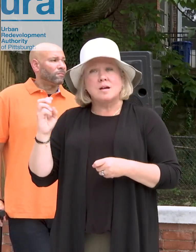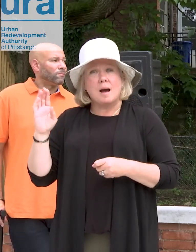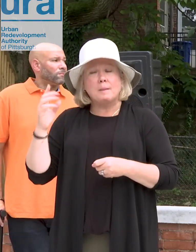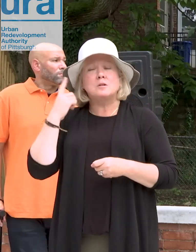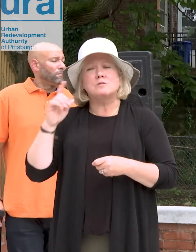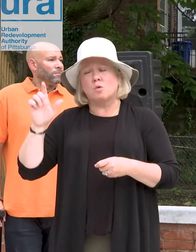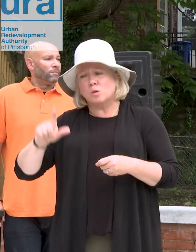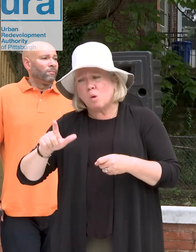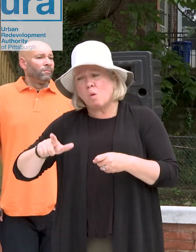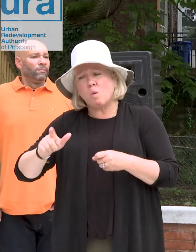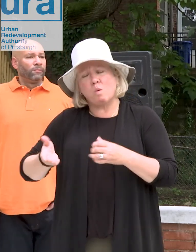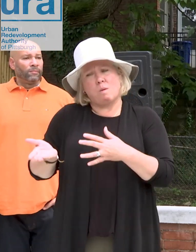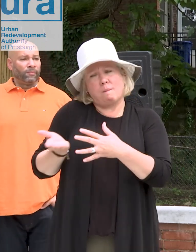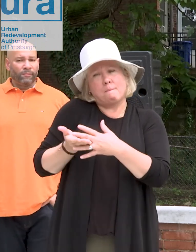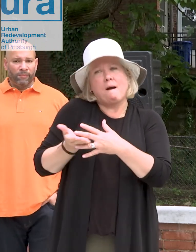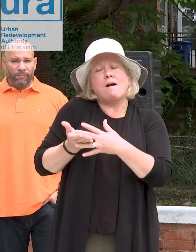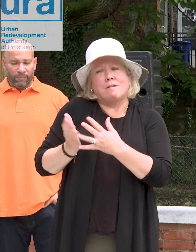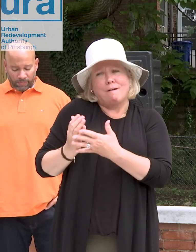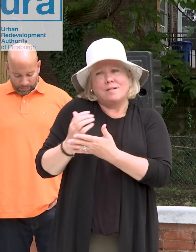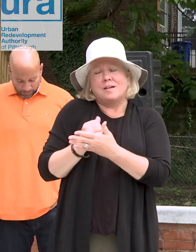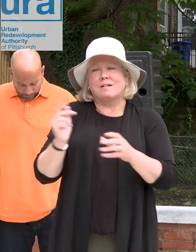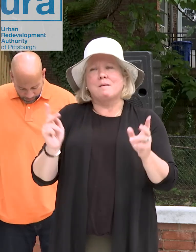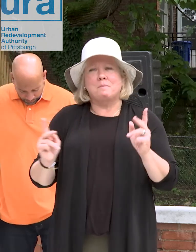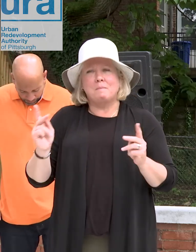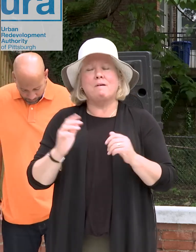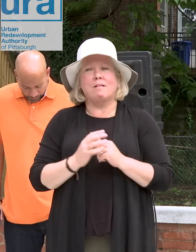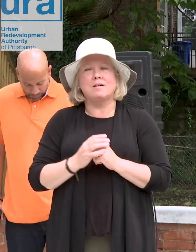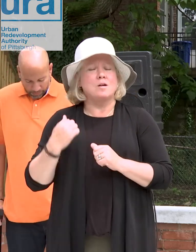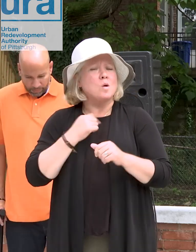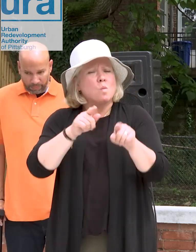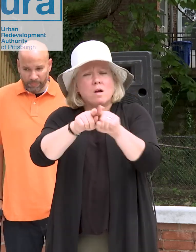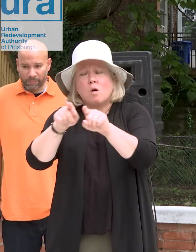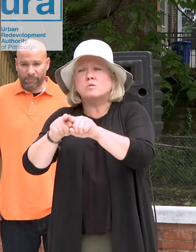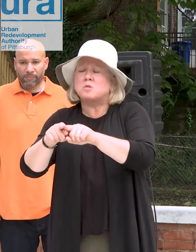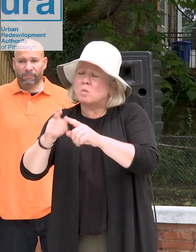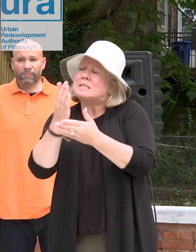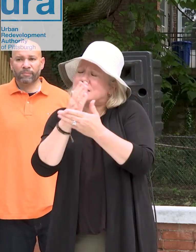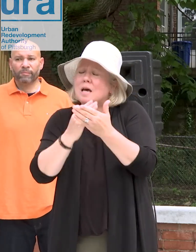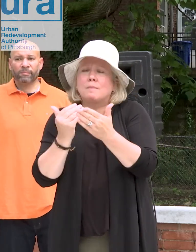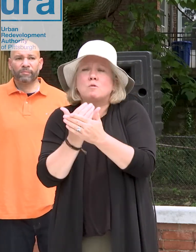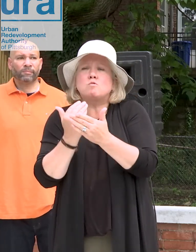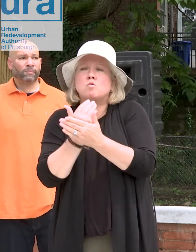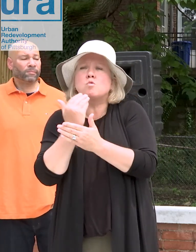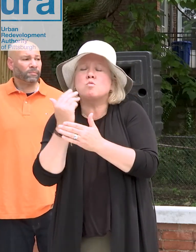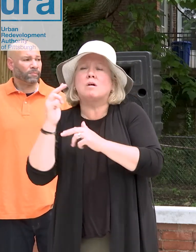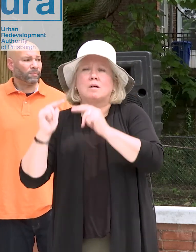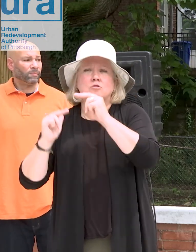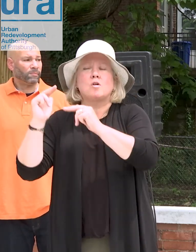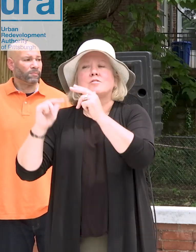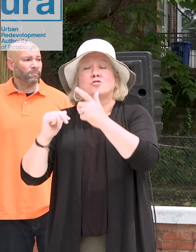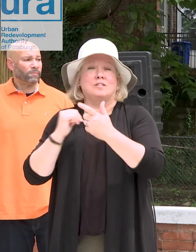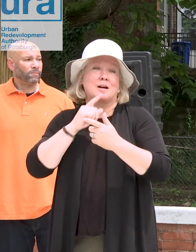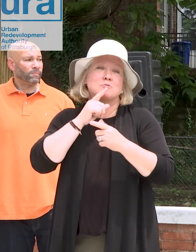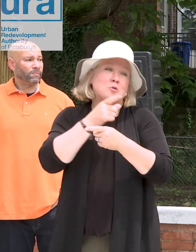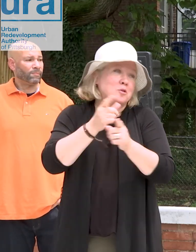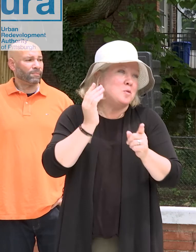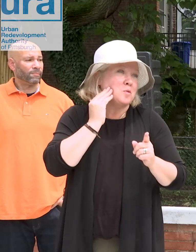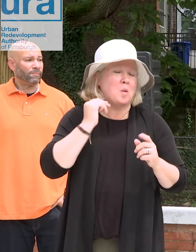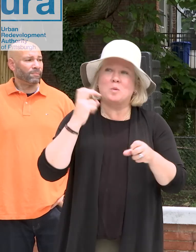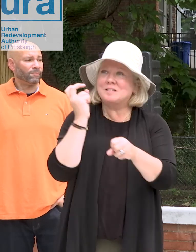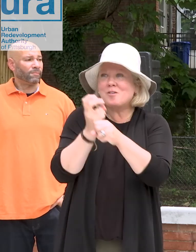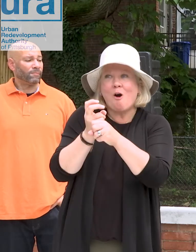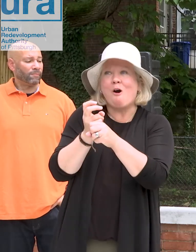moderate income individuals. We also do some new construction, and as you can imagine, it's hard to do new